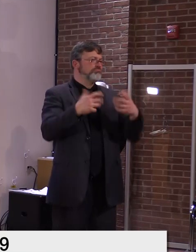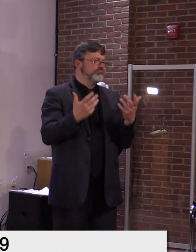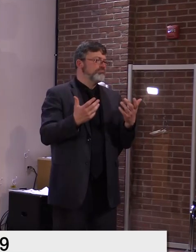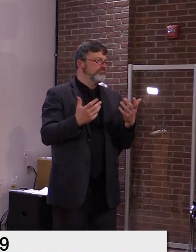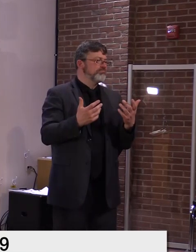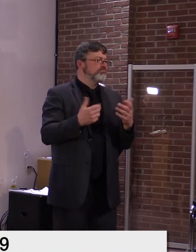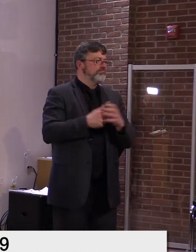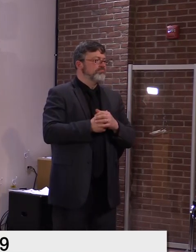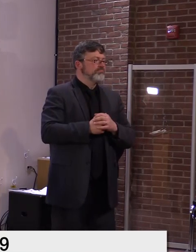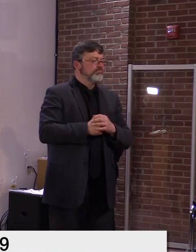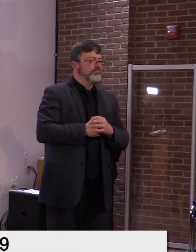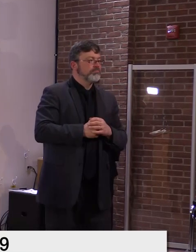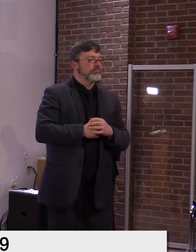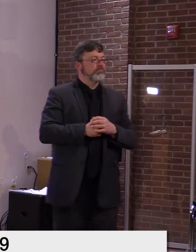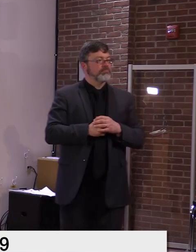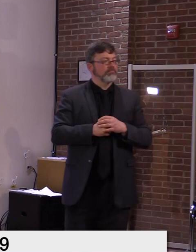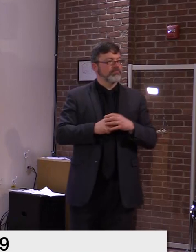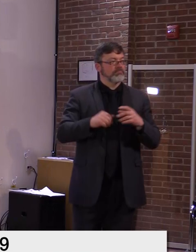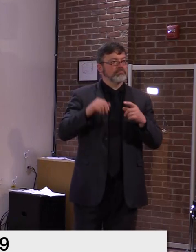Stewart,